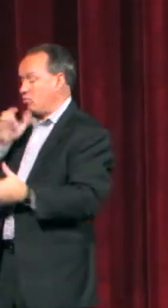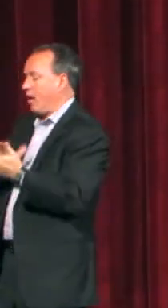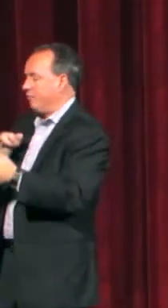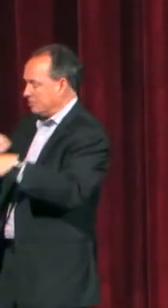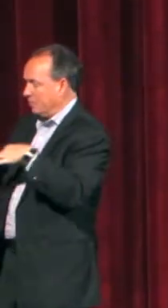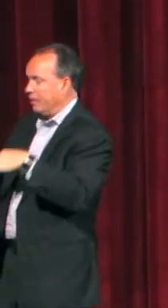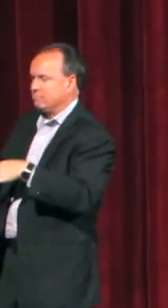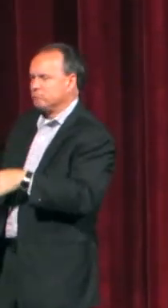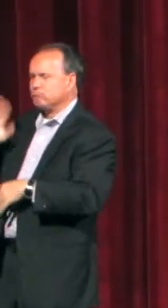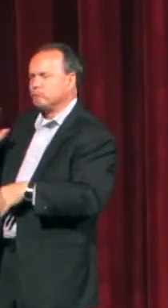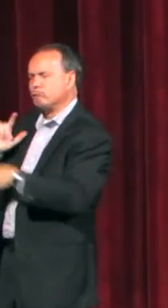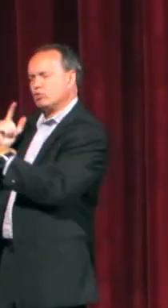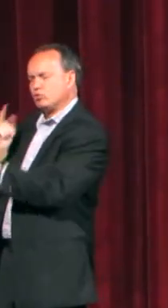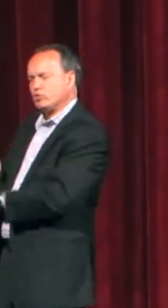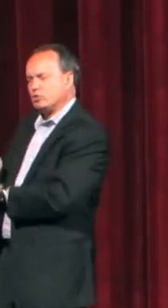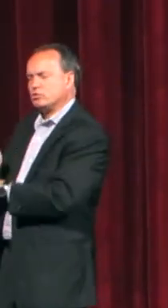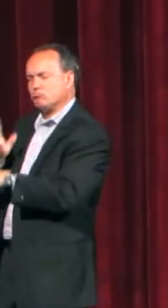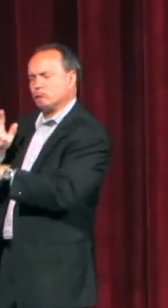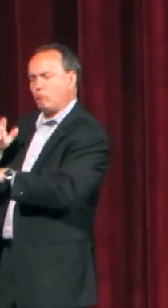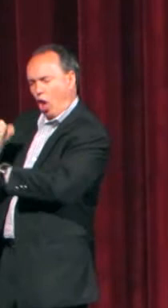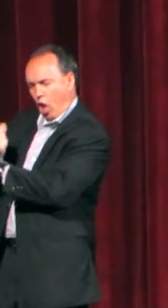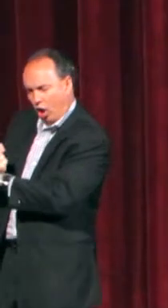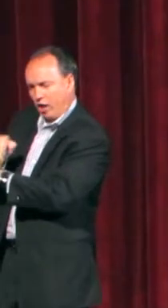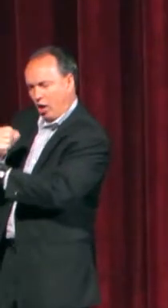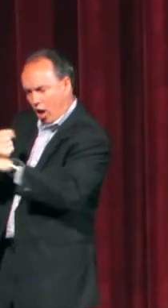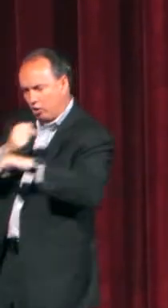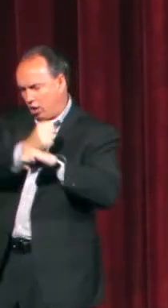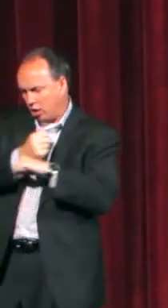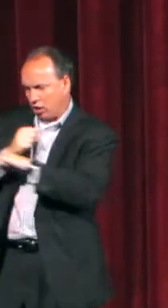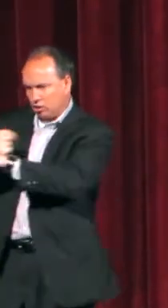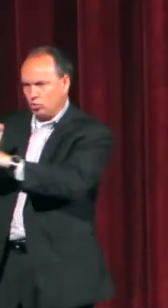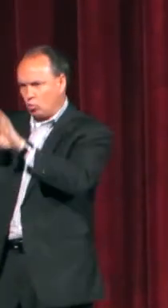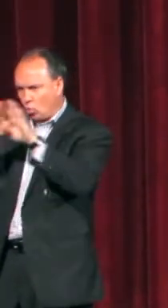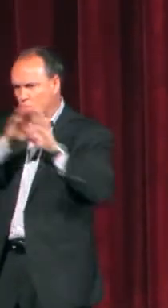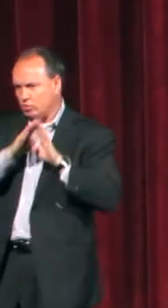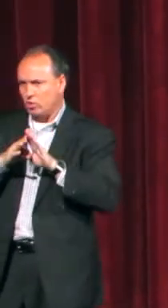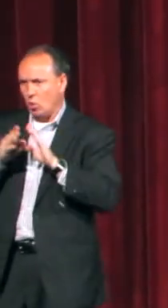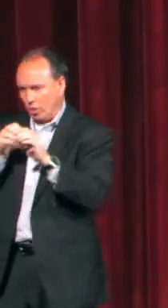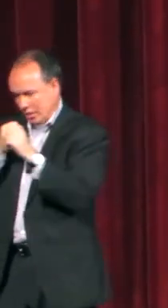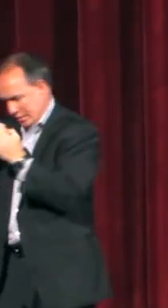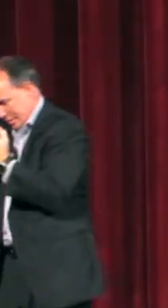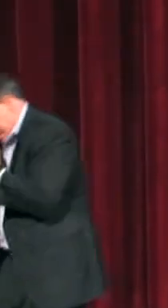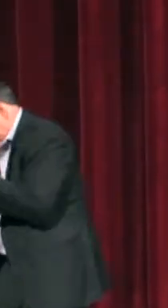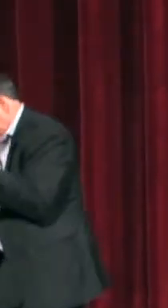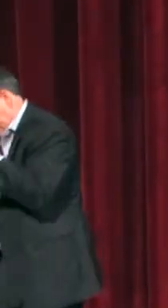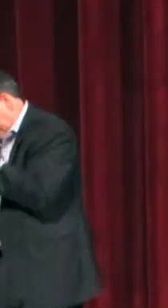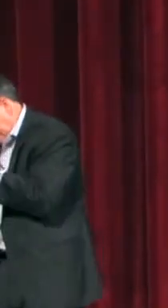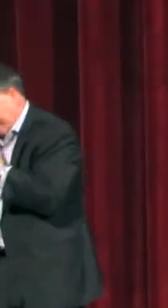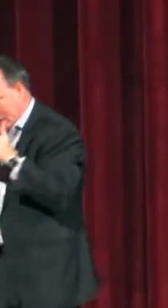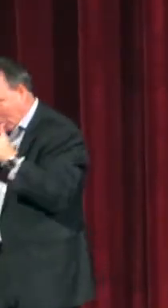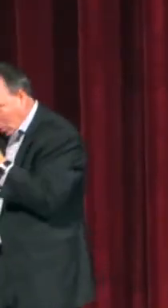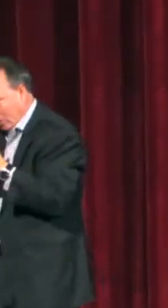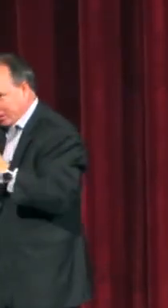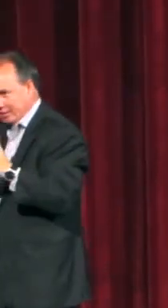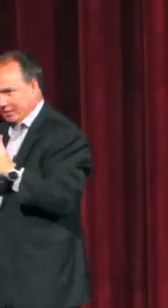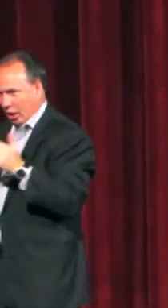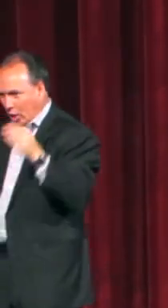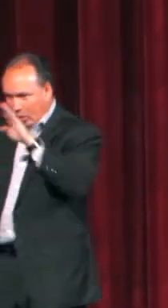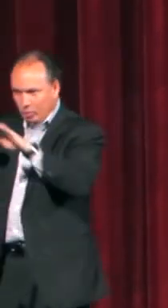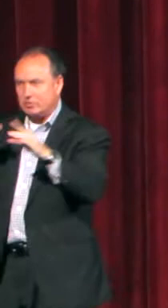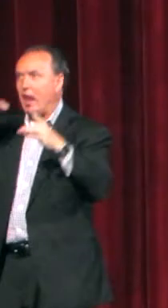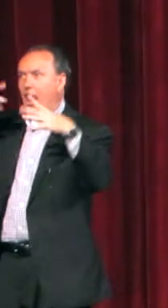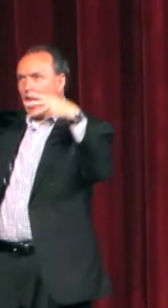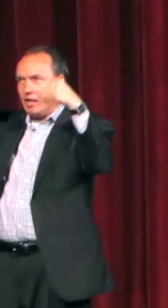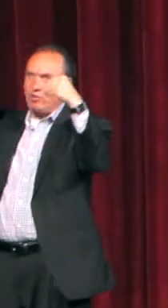the traditional lockdown, what they would do, which would be hunker down in a corner and close all the doors, shut the